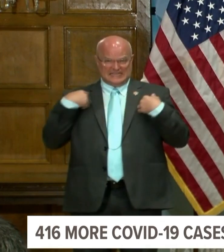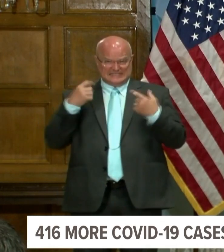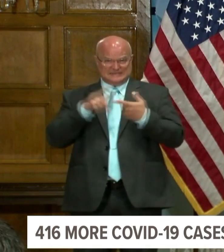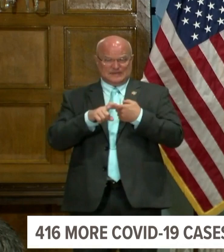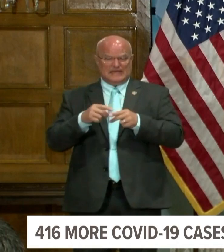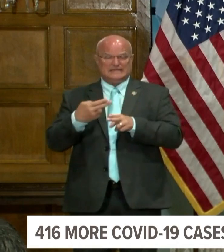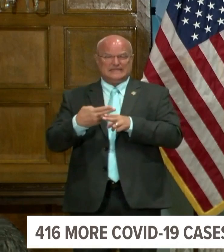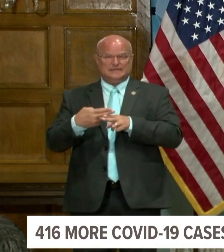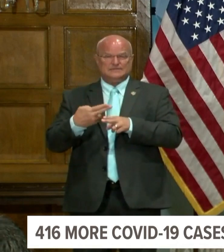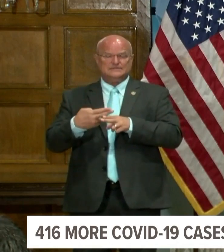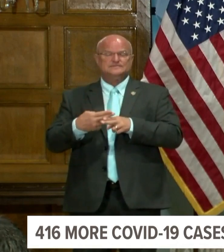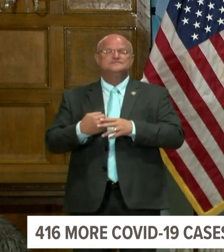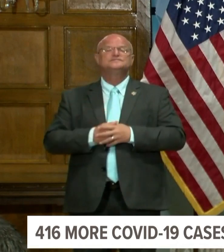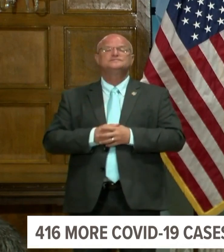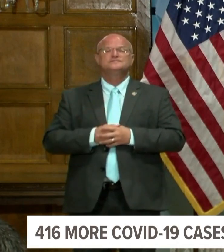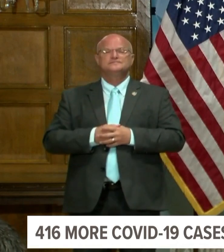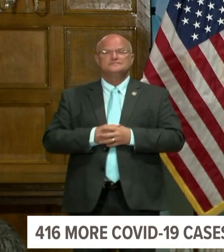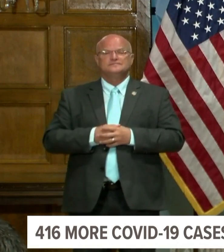Hispanic surnames.